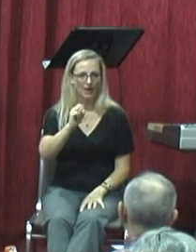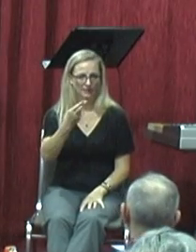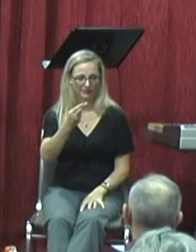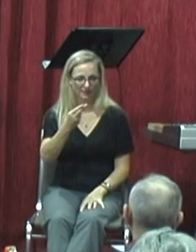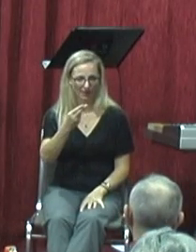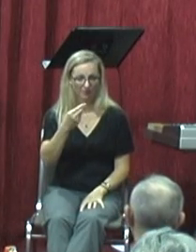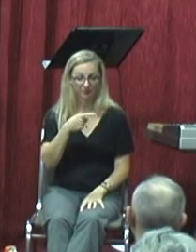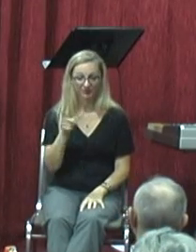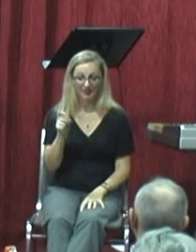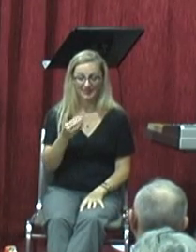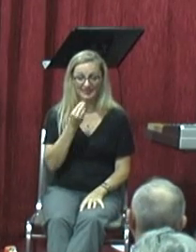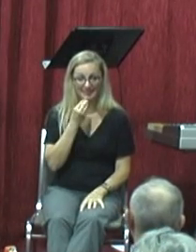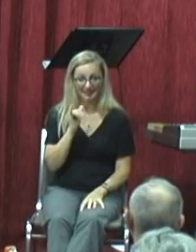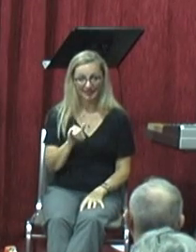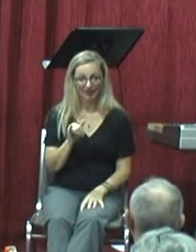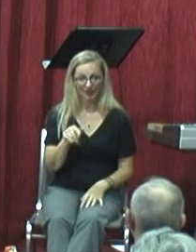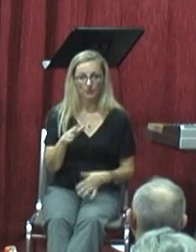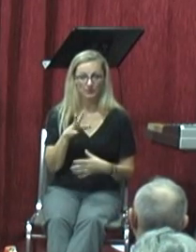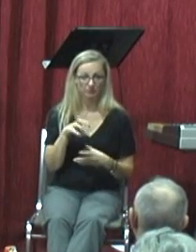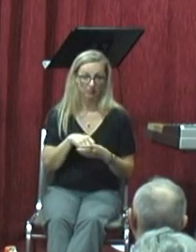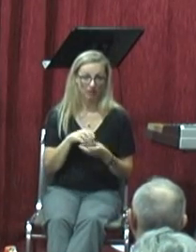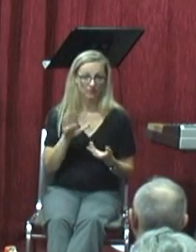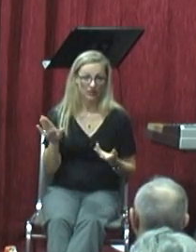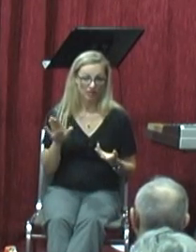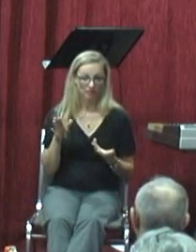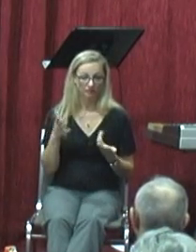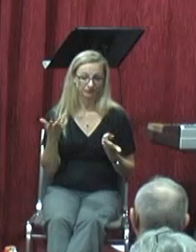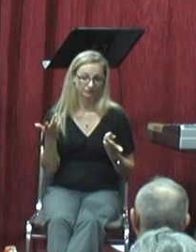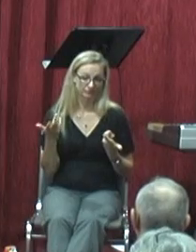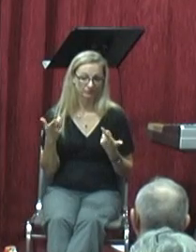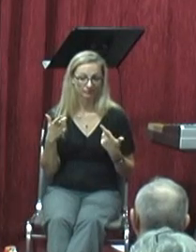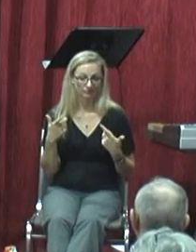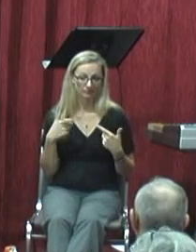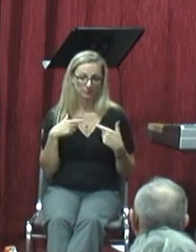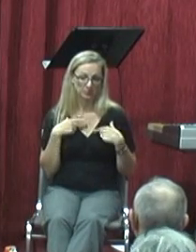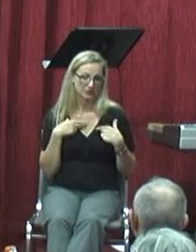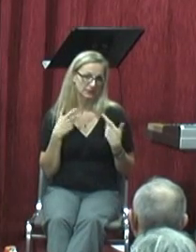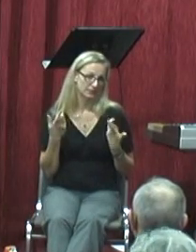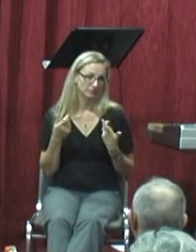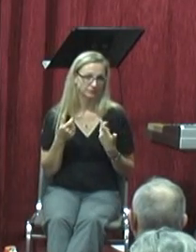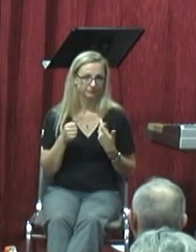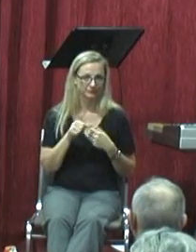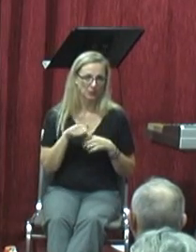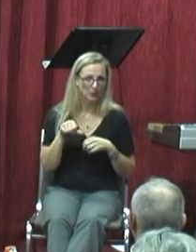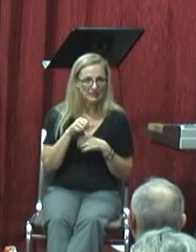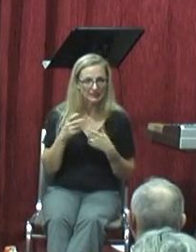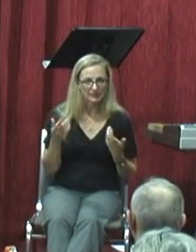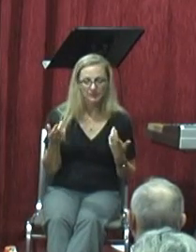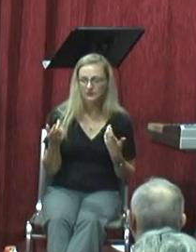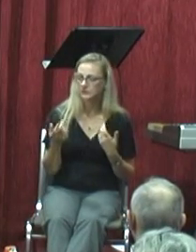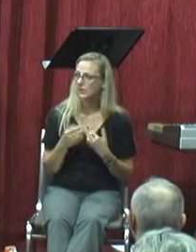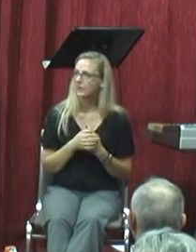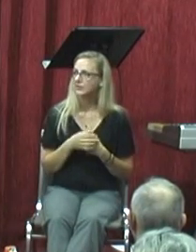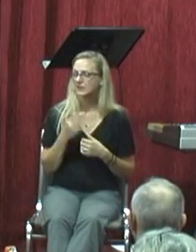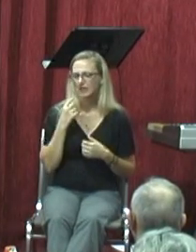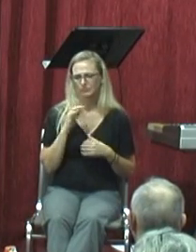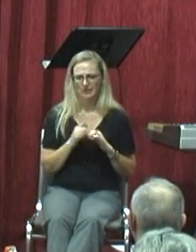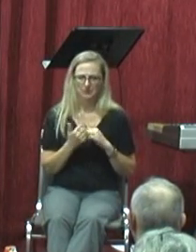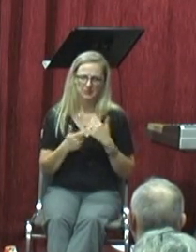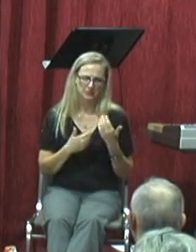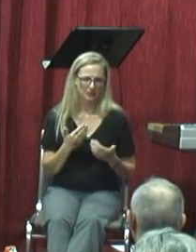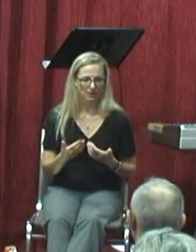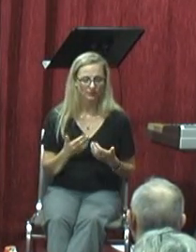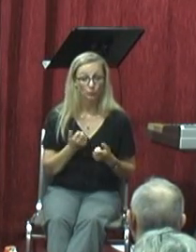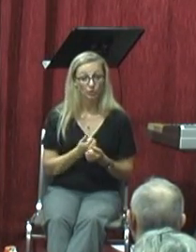they had to eat this. That was part of their ordination. So, again, I went through the same process of, well, how do we do this? Well,